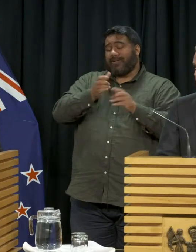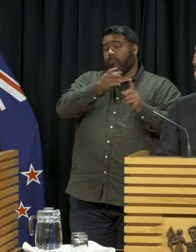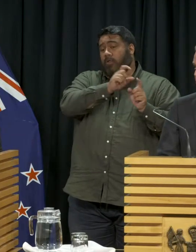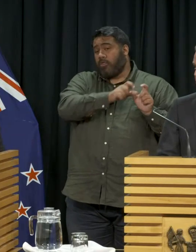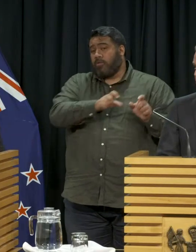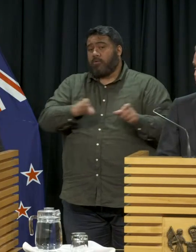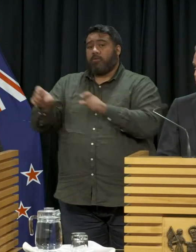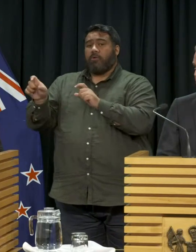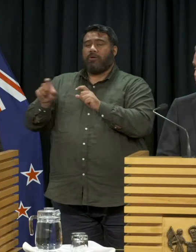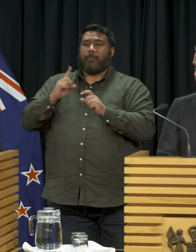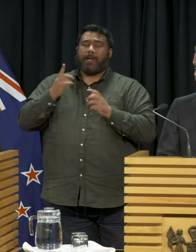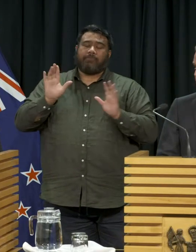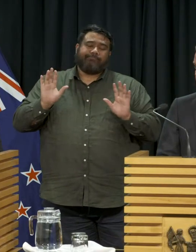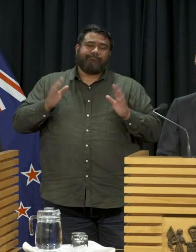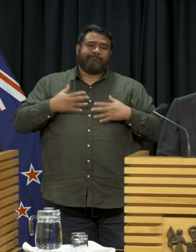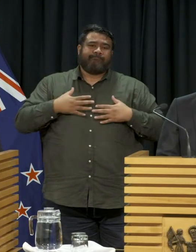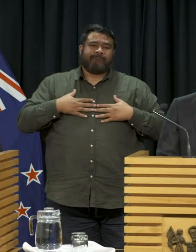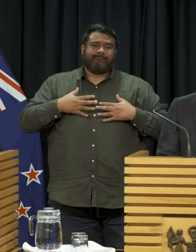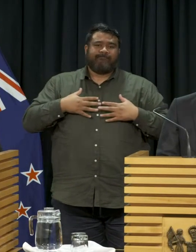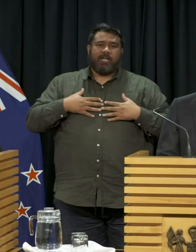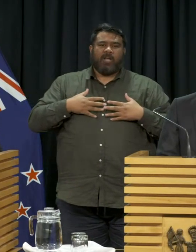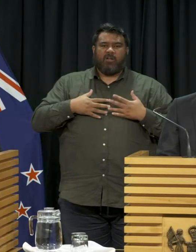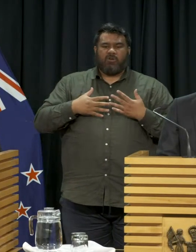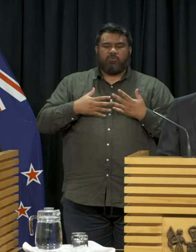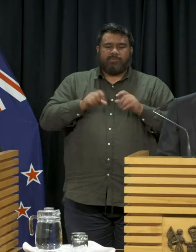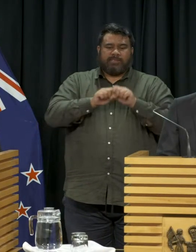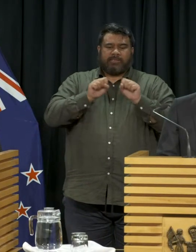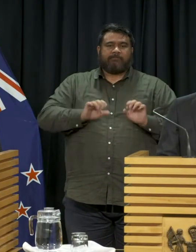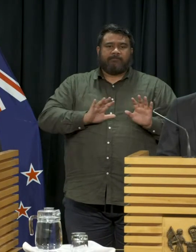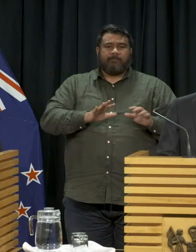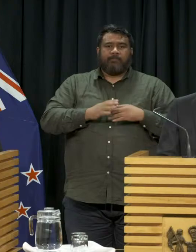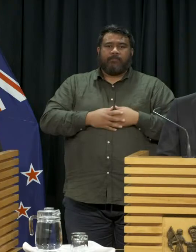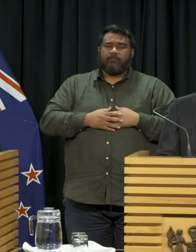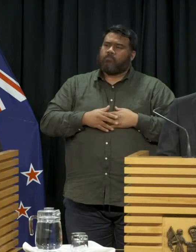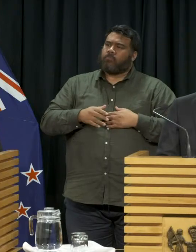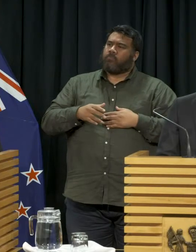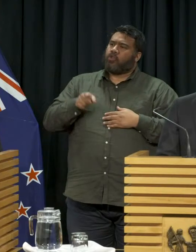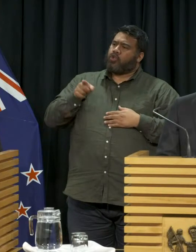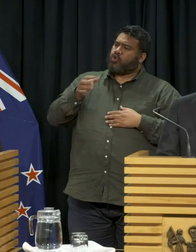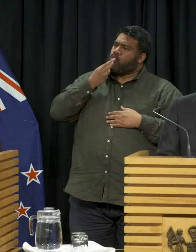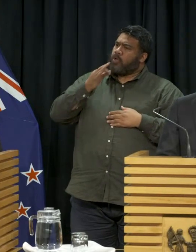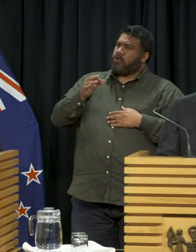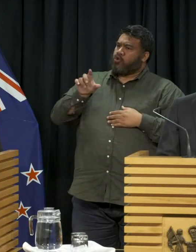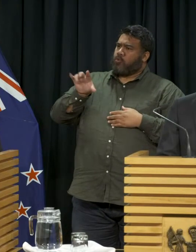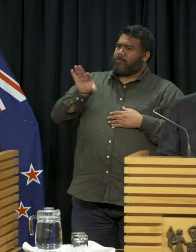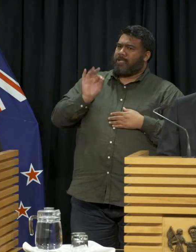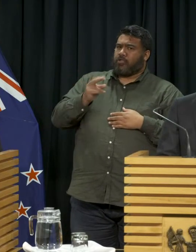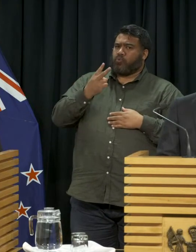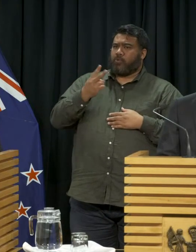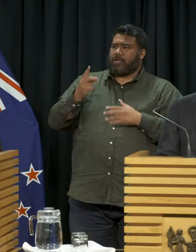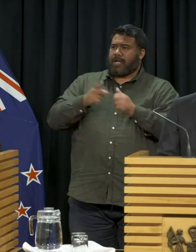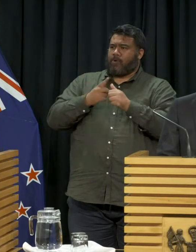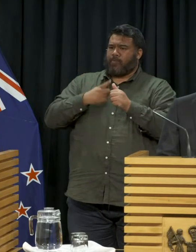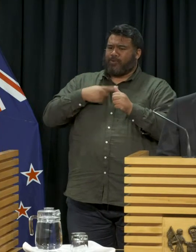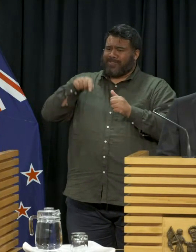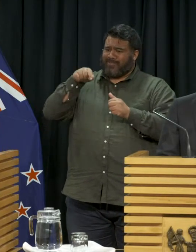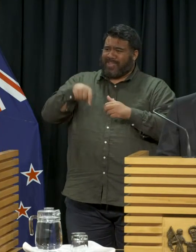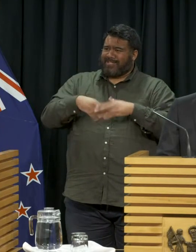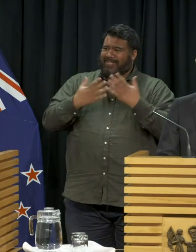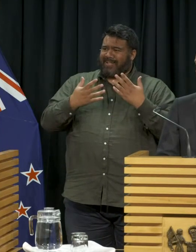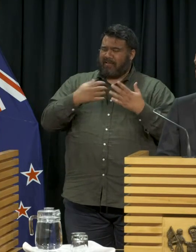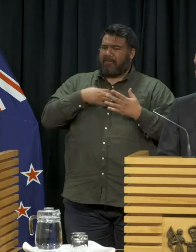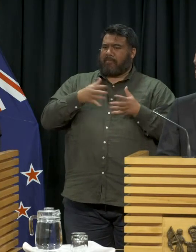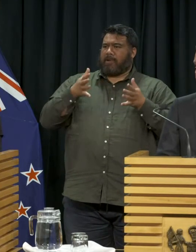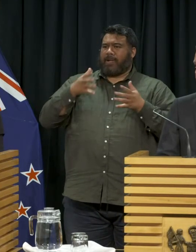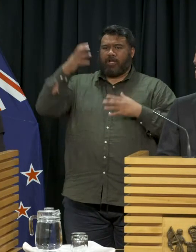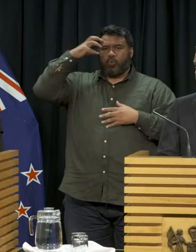it's just the nature of our framework. You pick the 21st of April, it's also the Queen's birthday. And